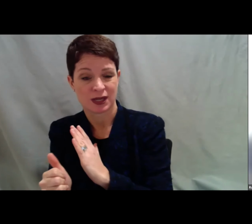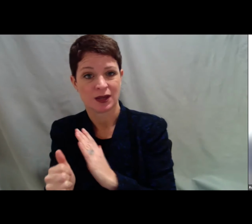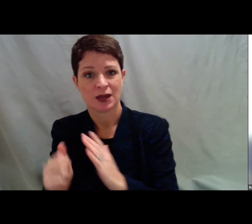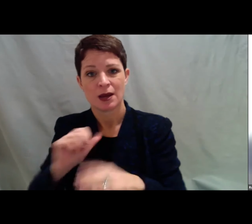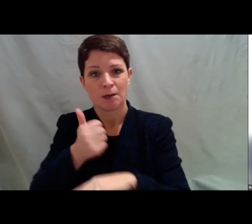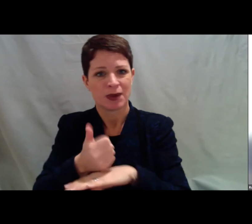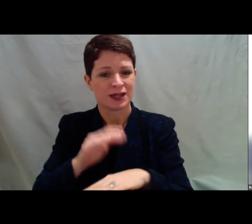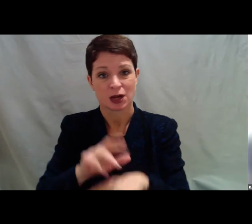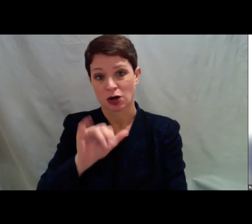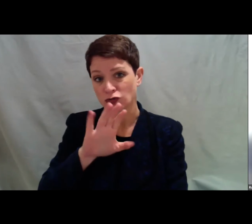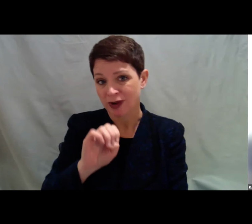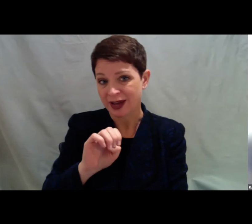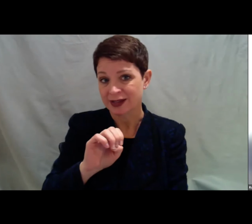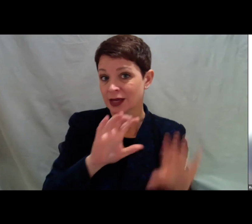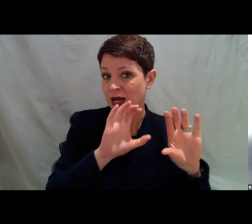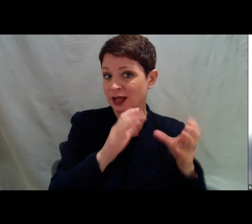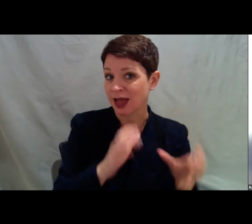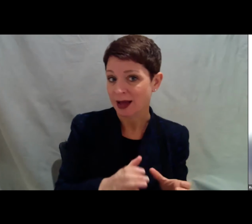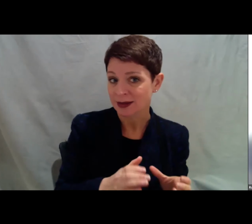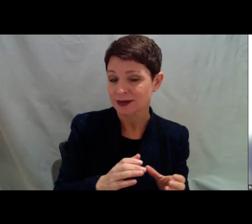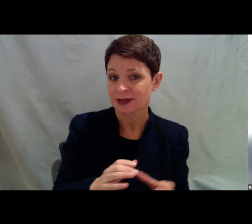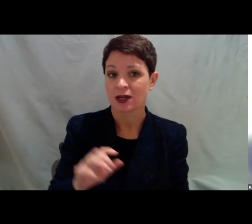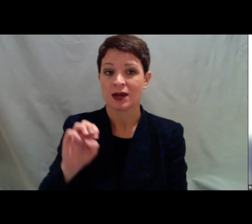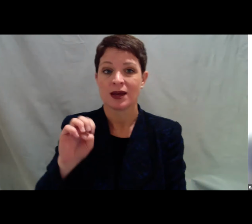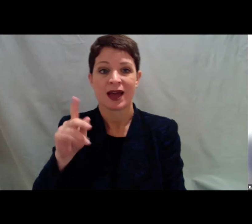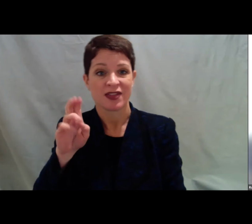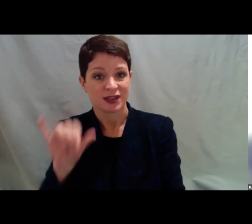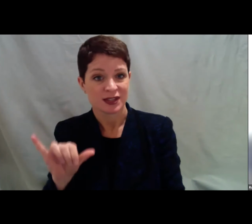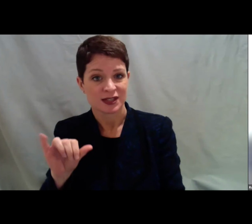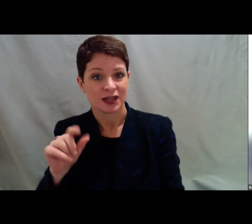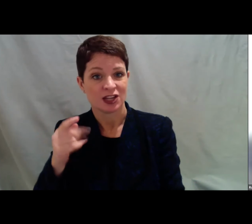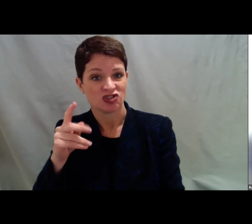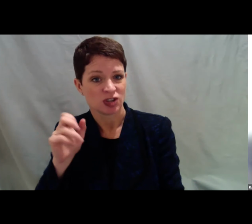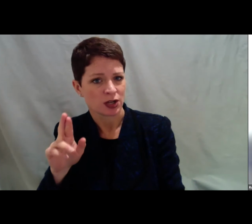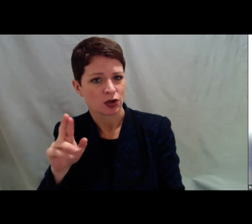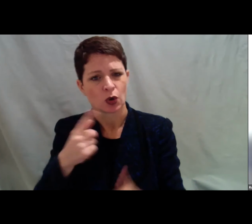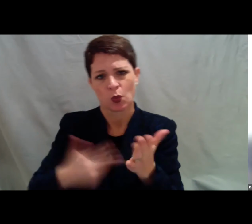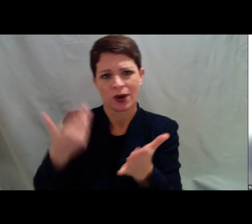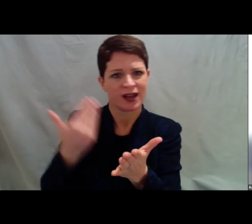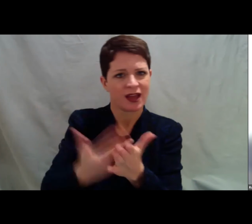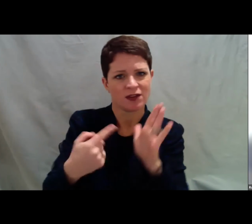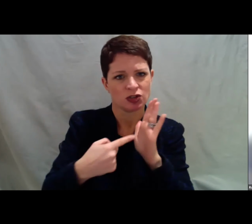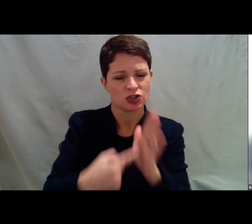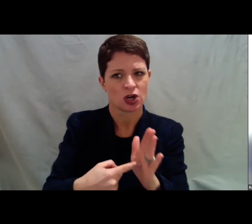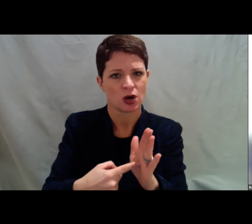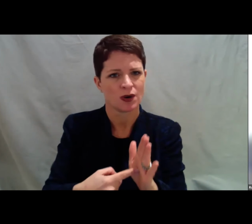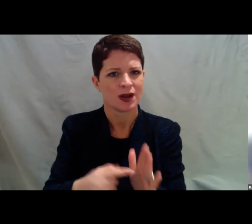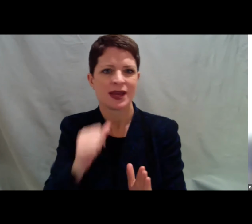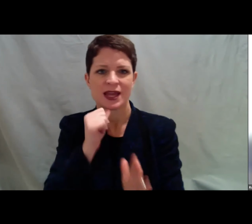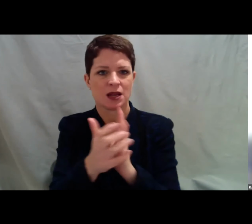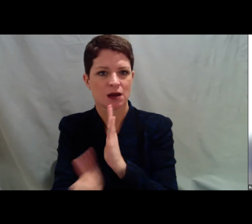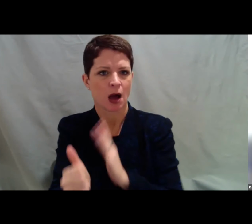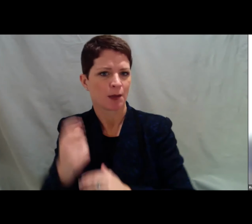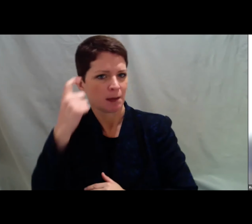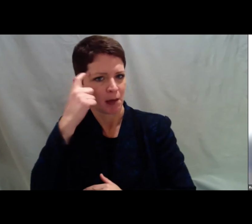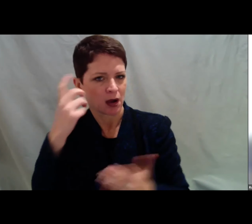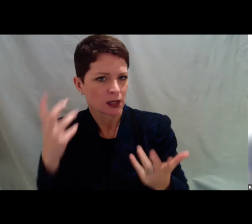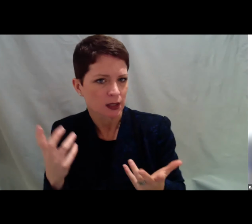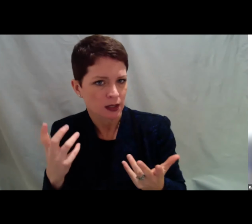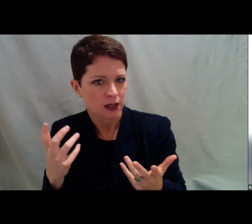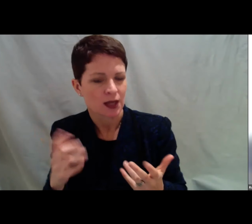on race, class, ethnicity, and gender? What evidence indicated an incompetent mind?